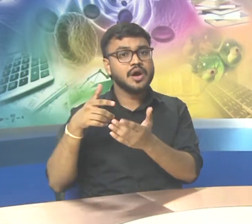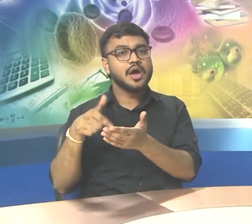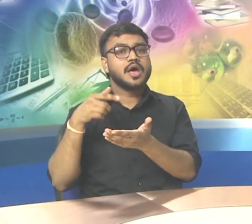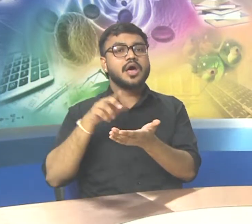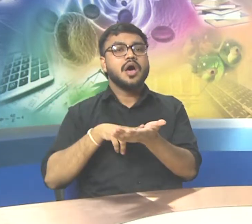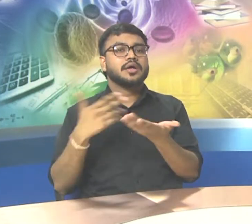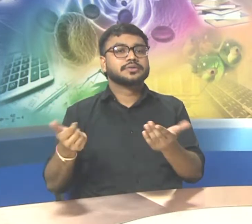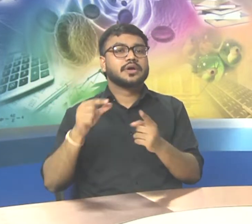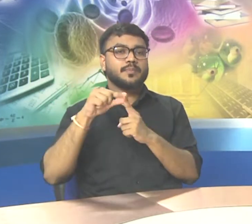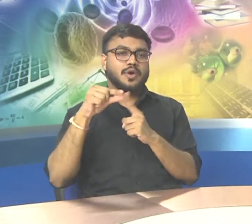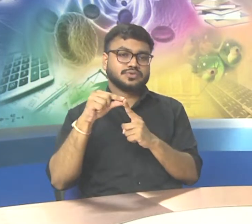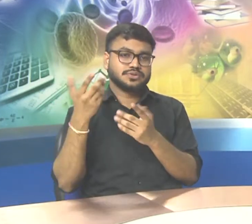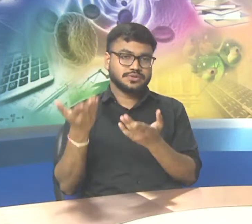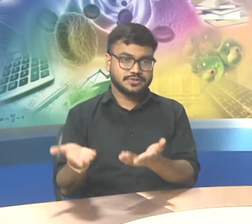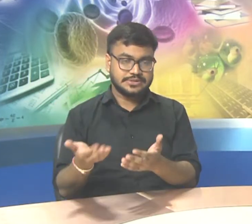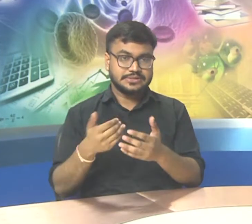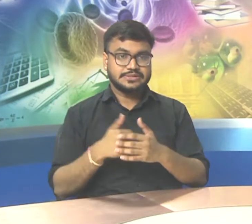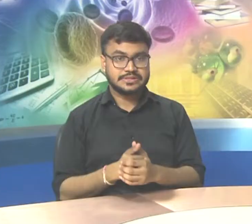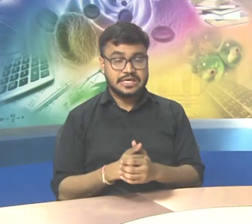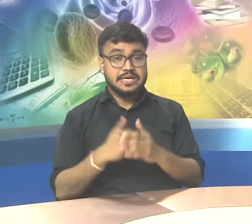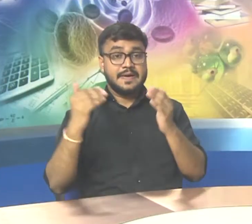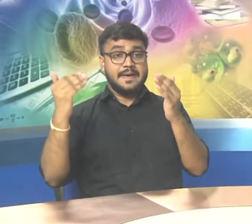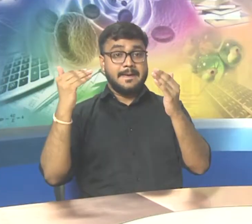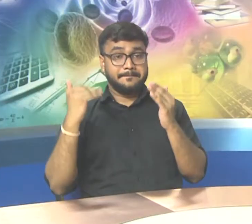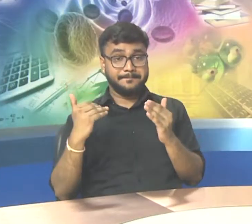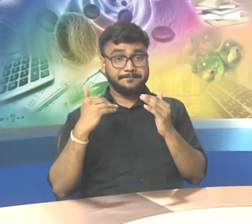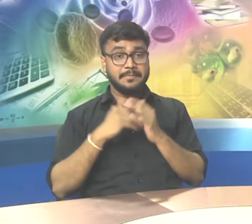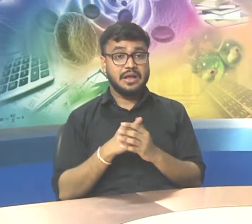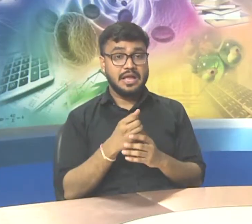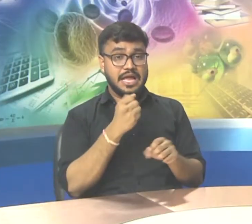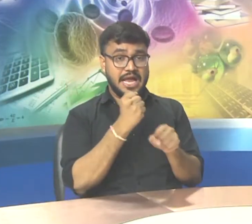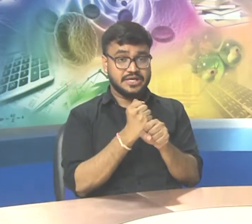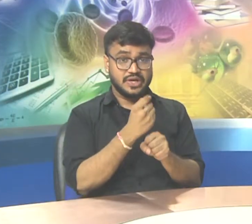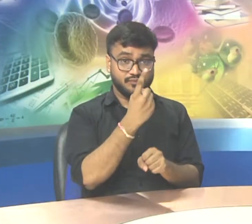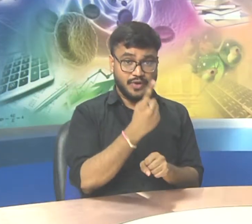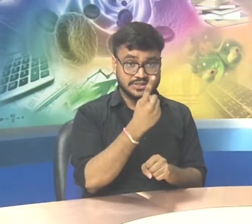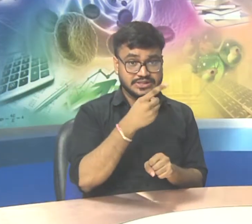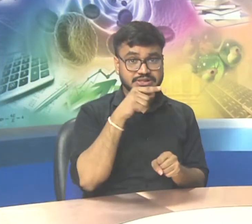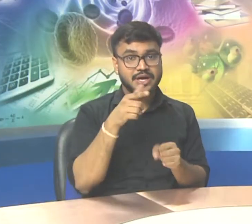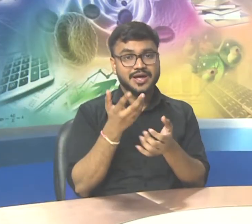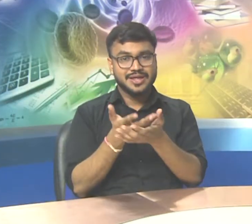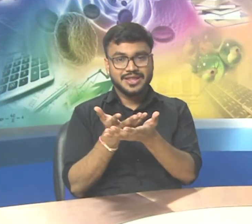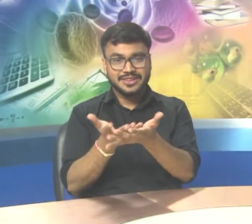Proteins are nutrients needed for body building and growth.